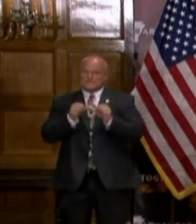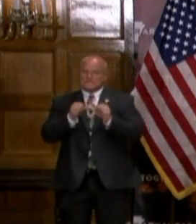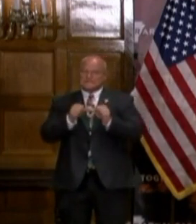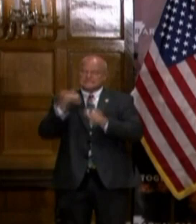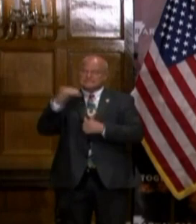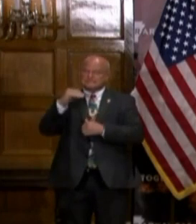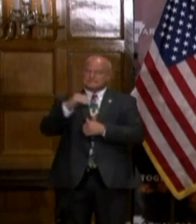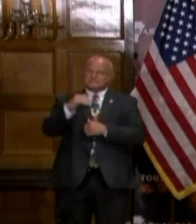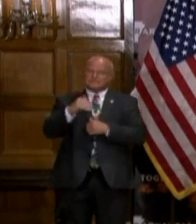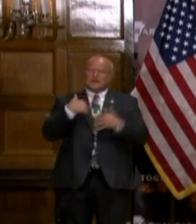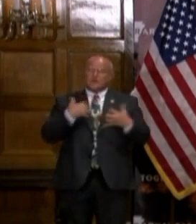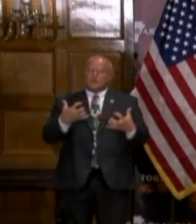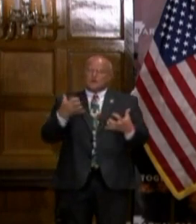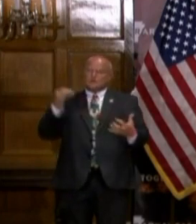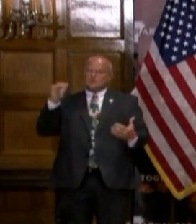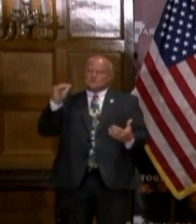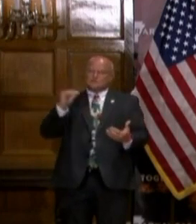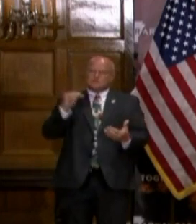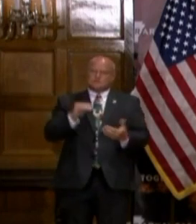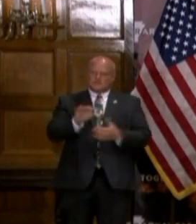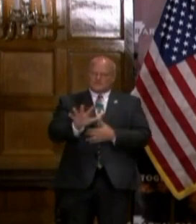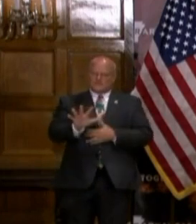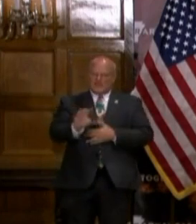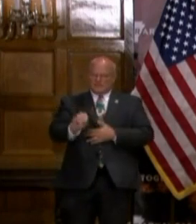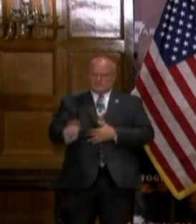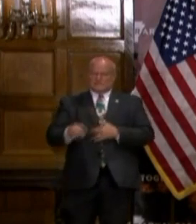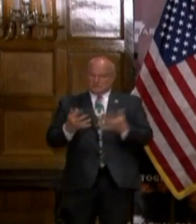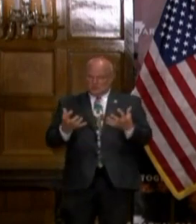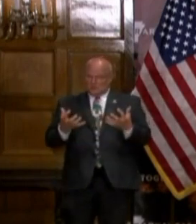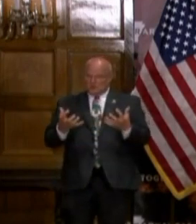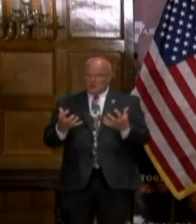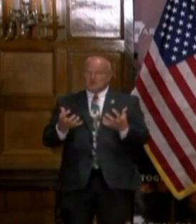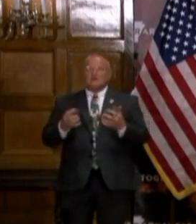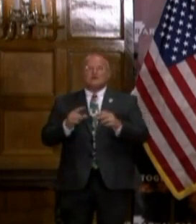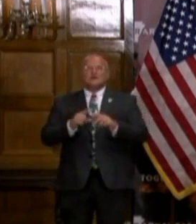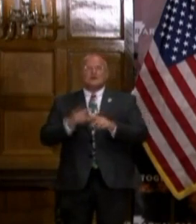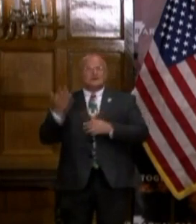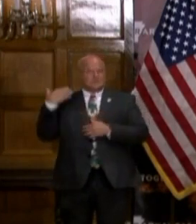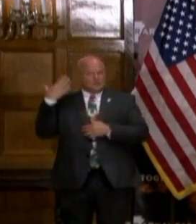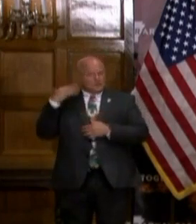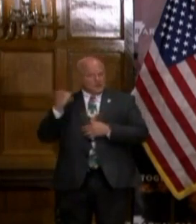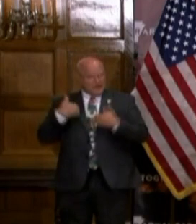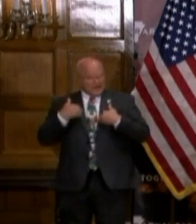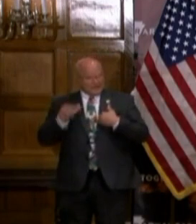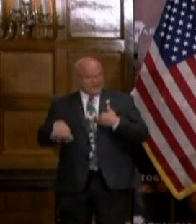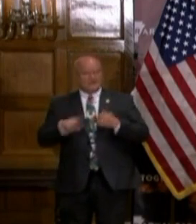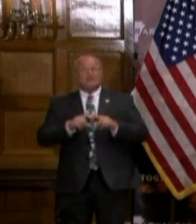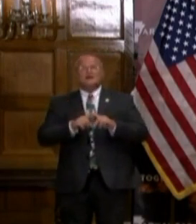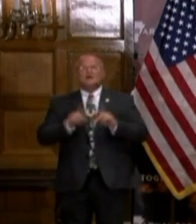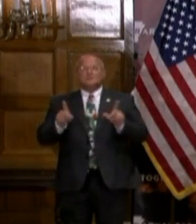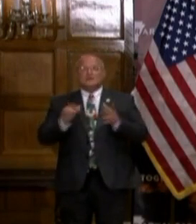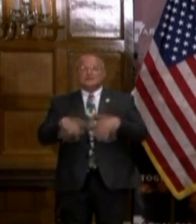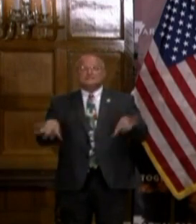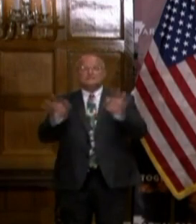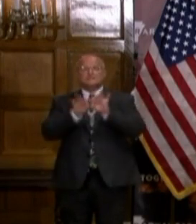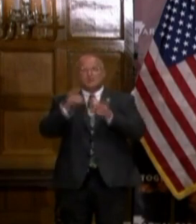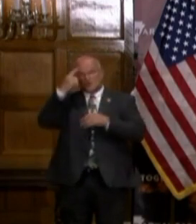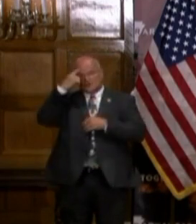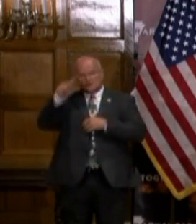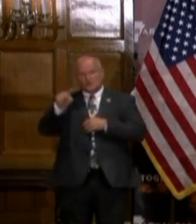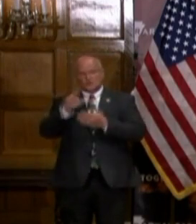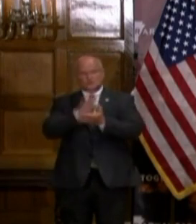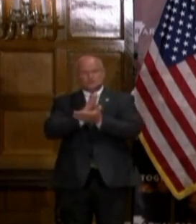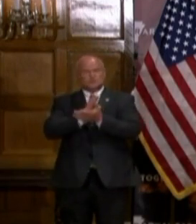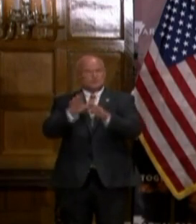get it downward. I'd love to get it down closer to 5% level that we've been before, which is important for